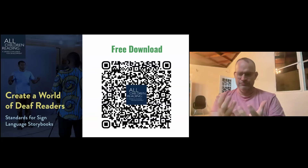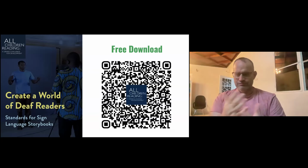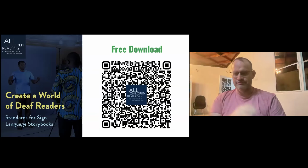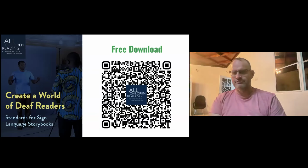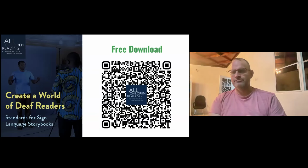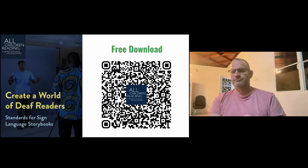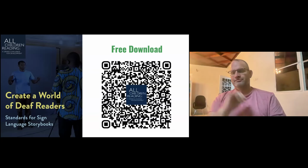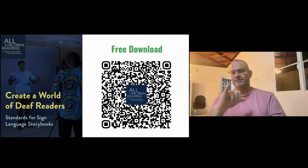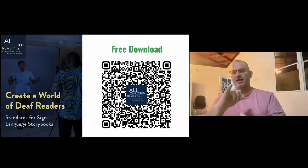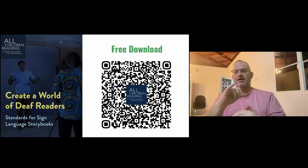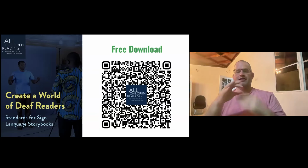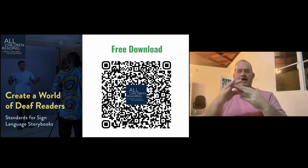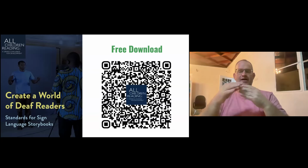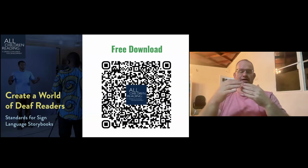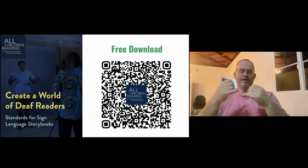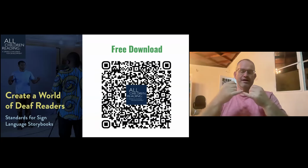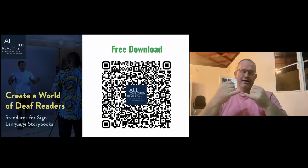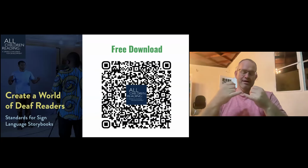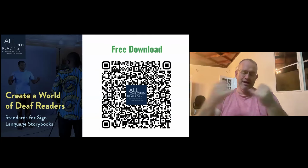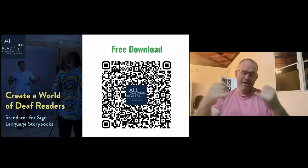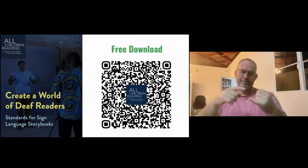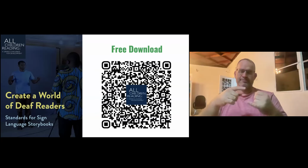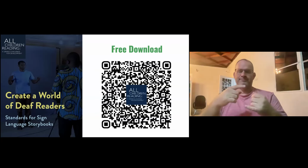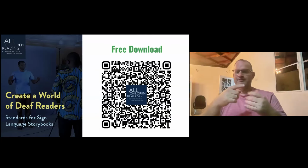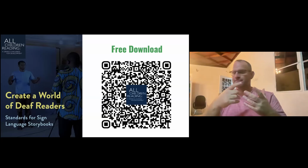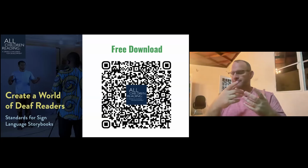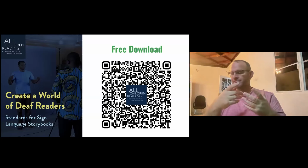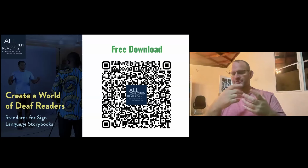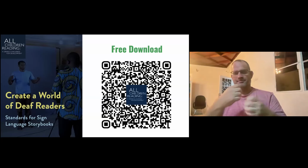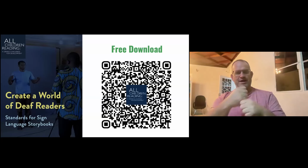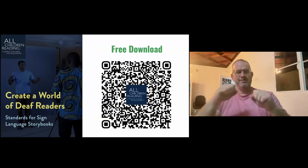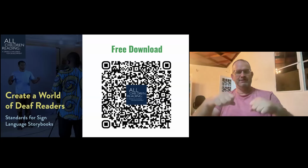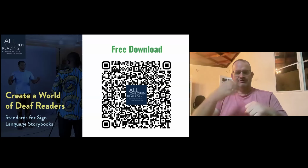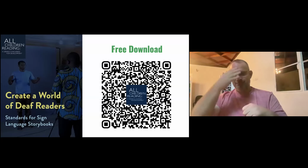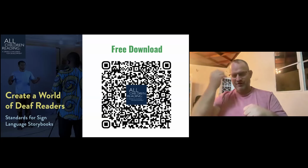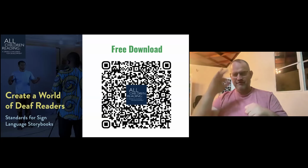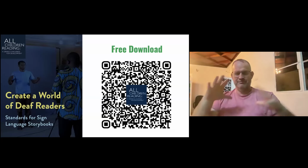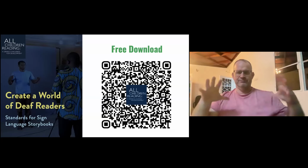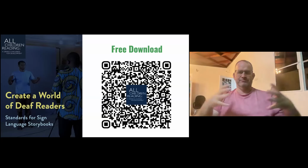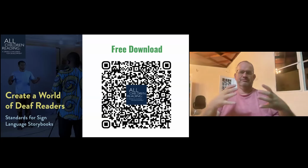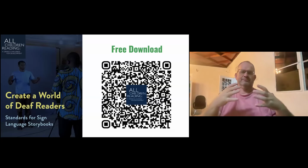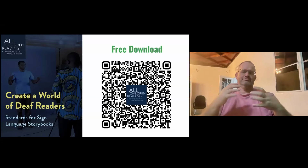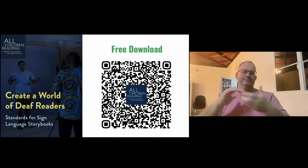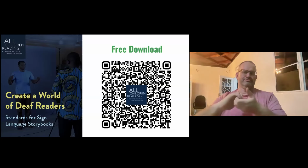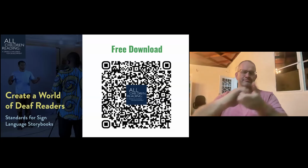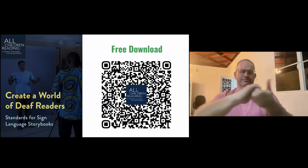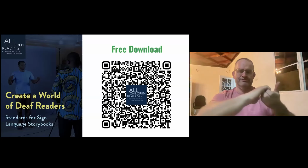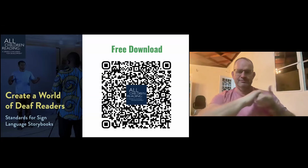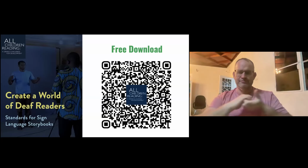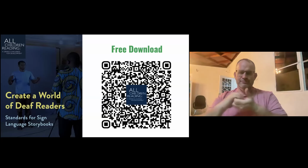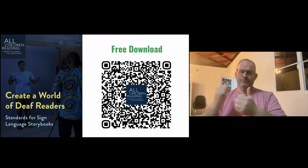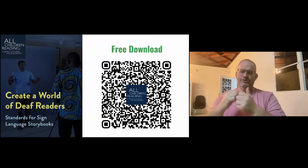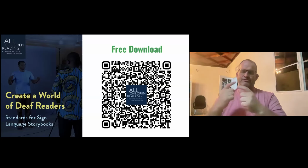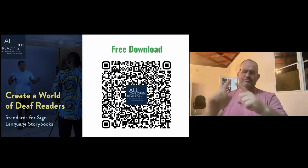increase accessibility for deaf children across the globe. And these guidelines have been made